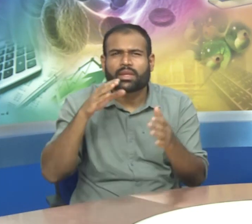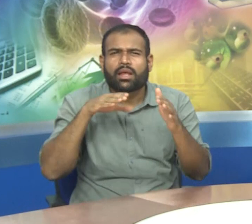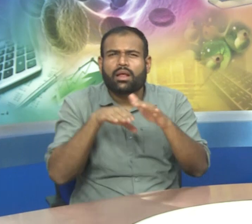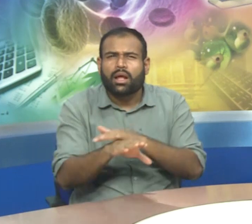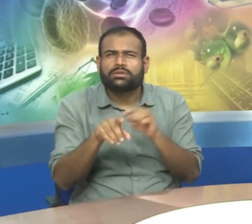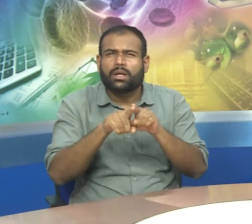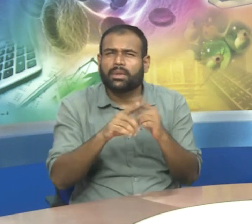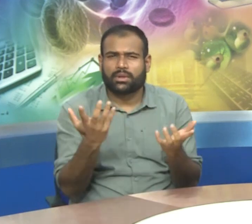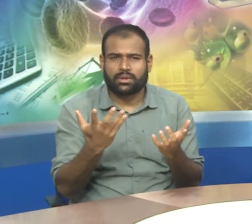containing the information.